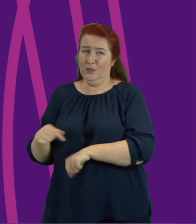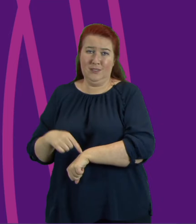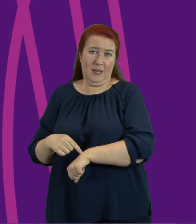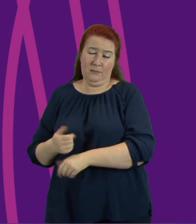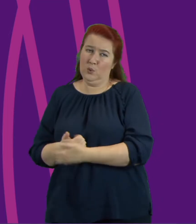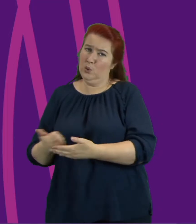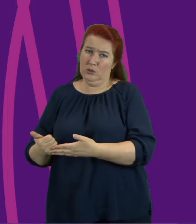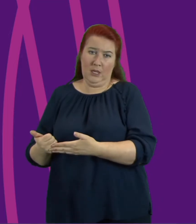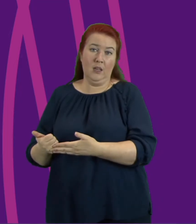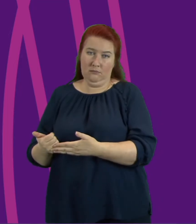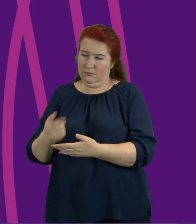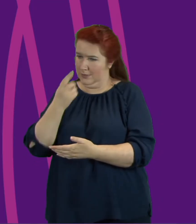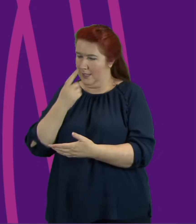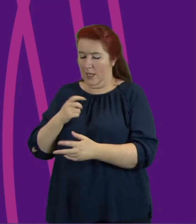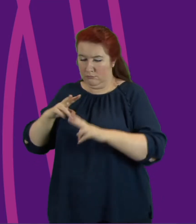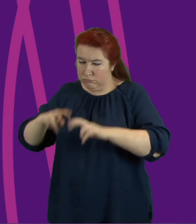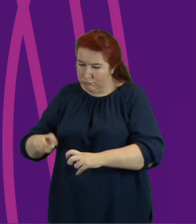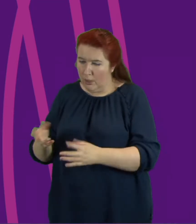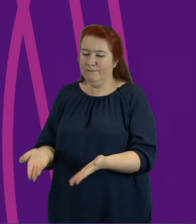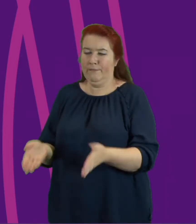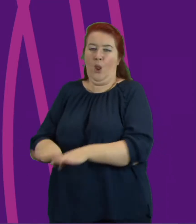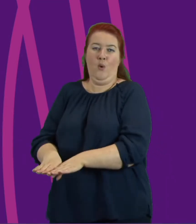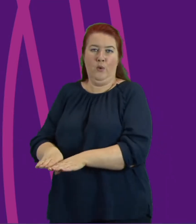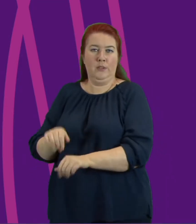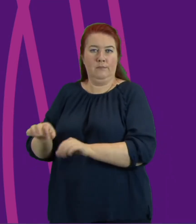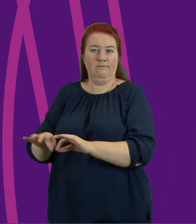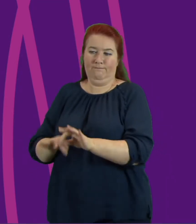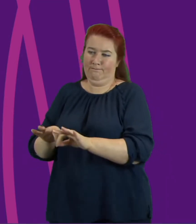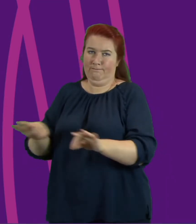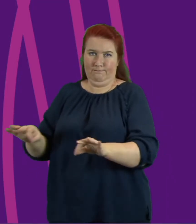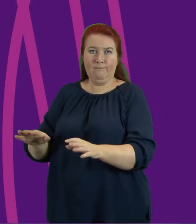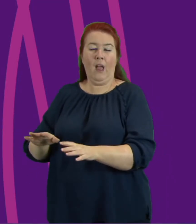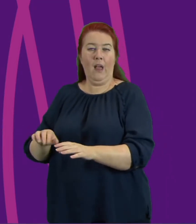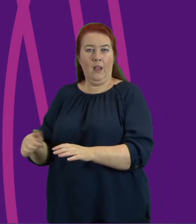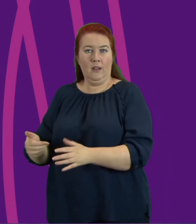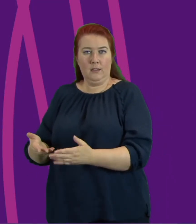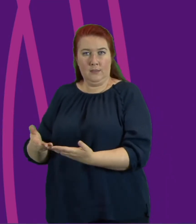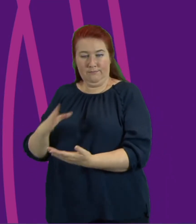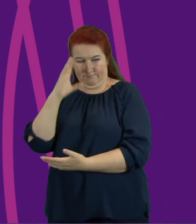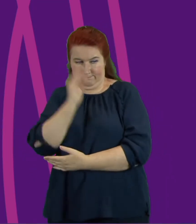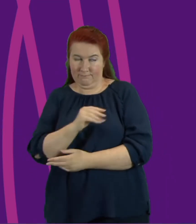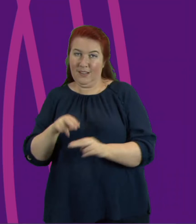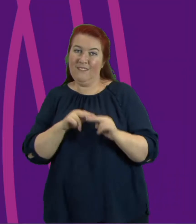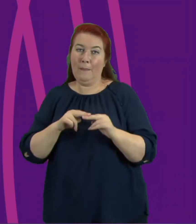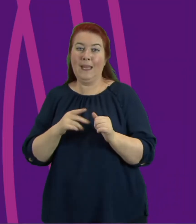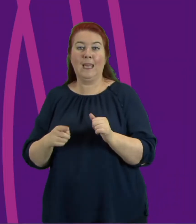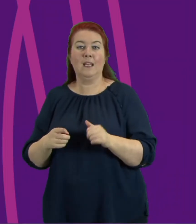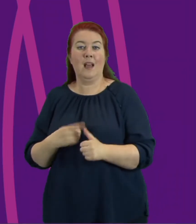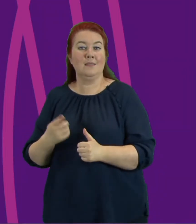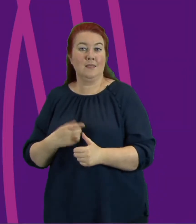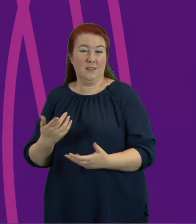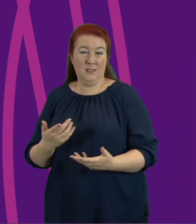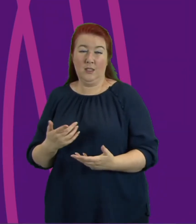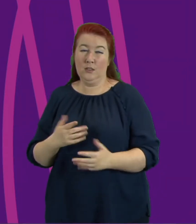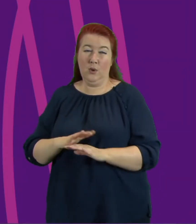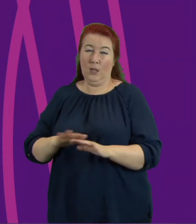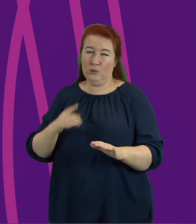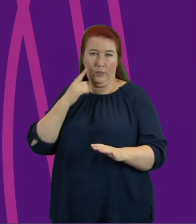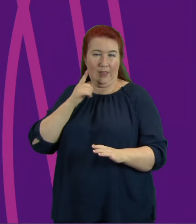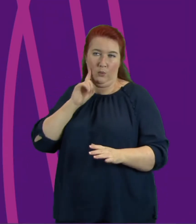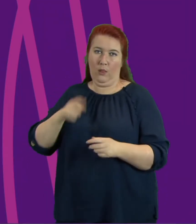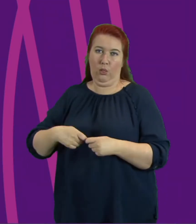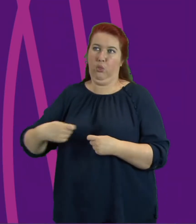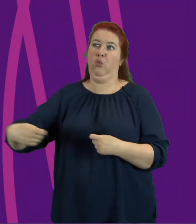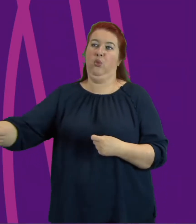and the case able to be closed with answers provided to the families. And I don't expect that